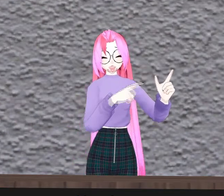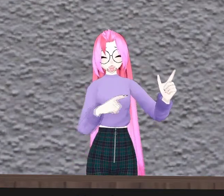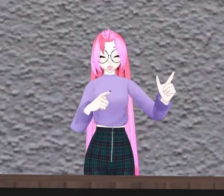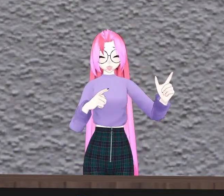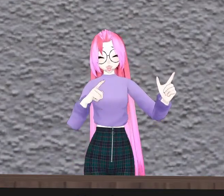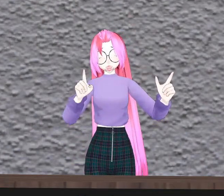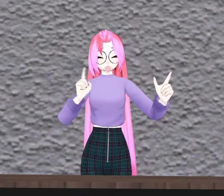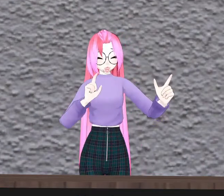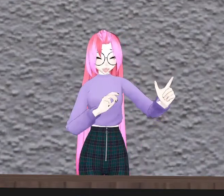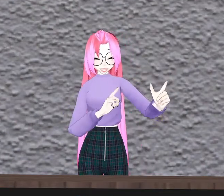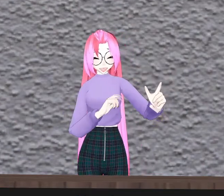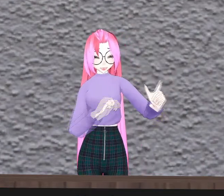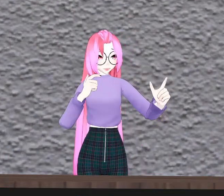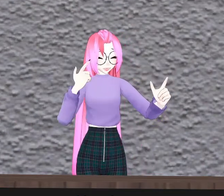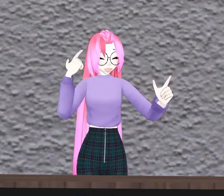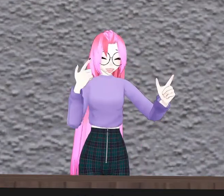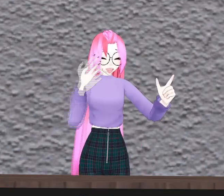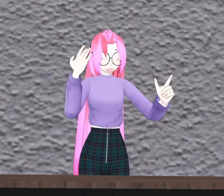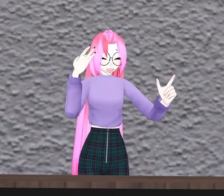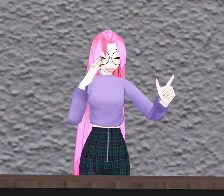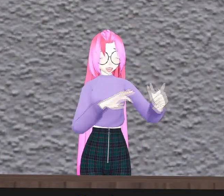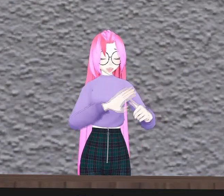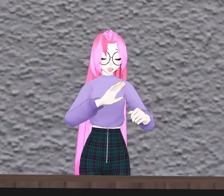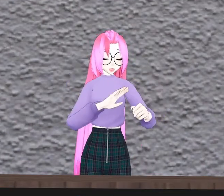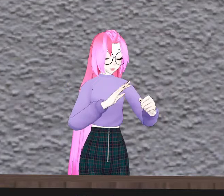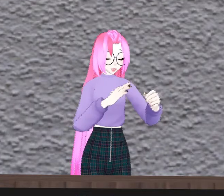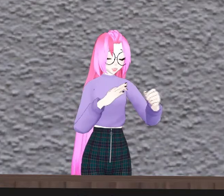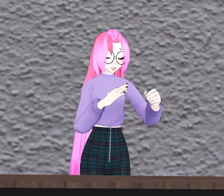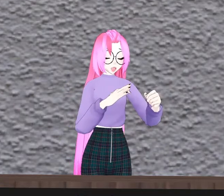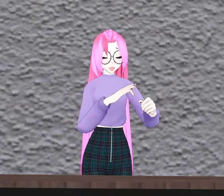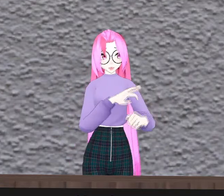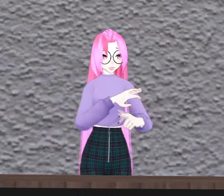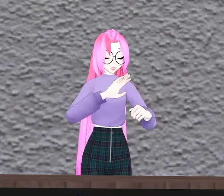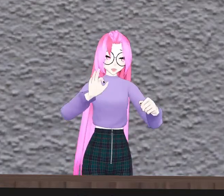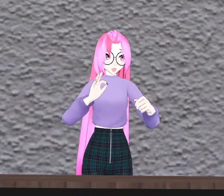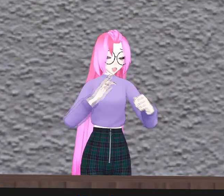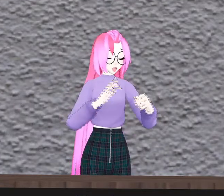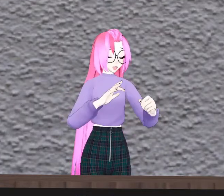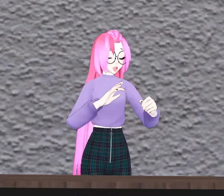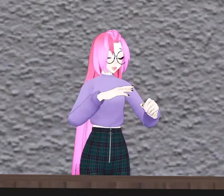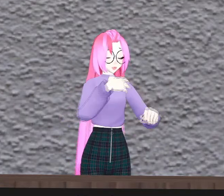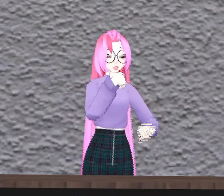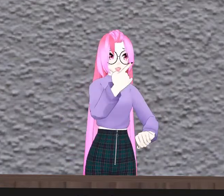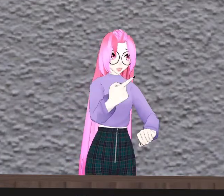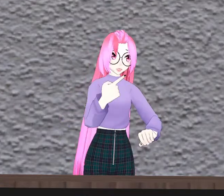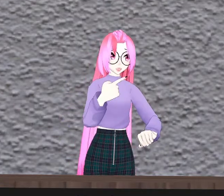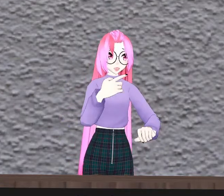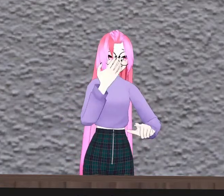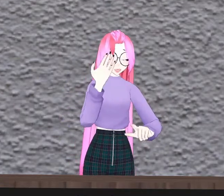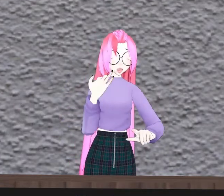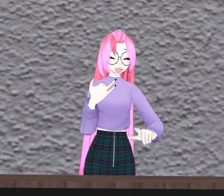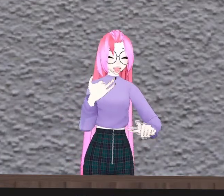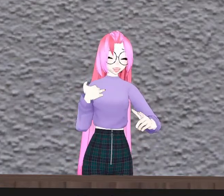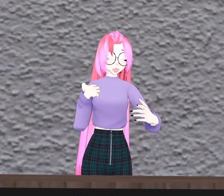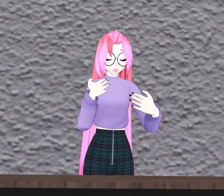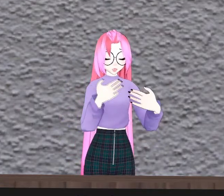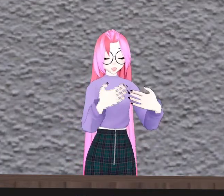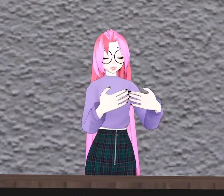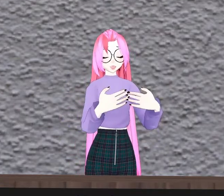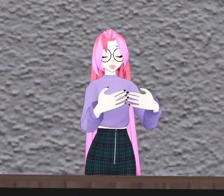like this police officer thought she knew enough to just like full on like tell this person why they were arrested